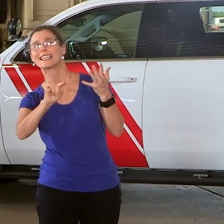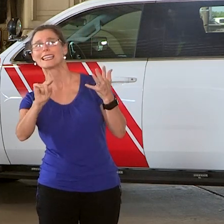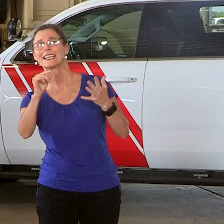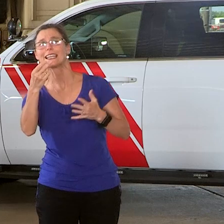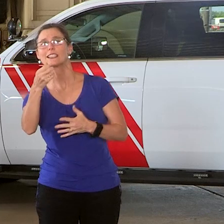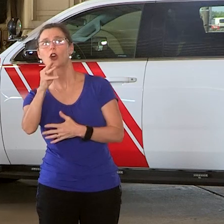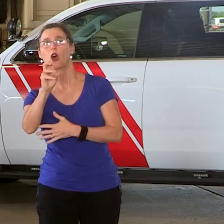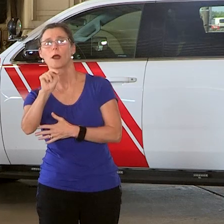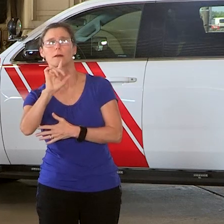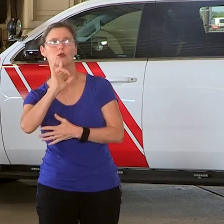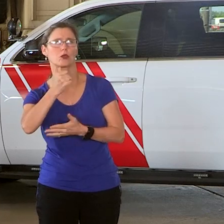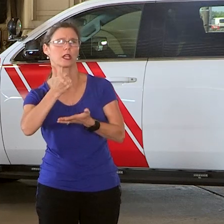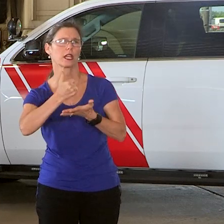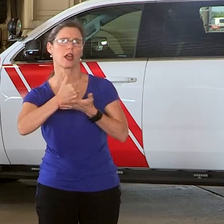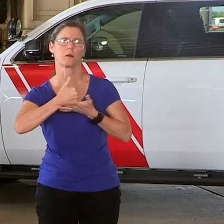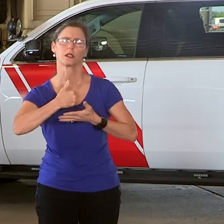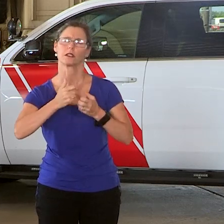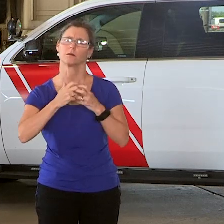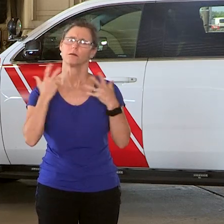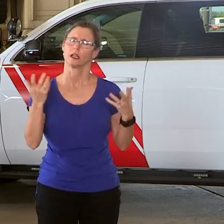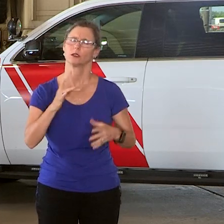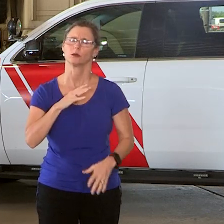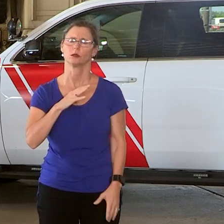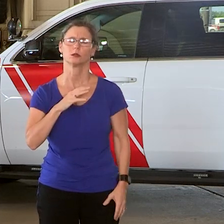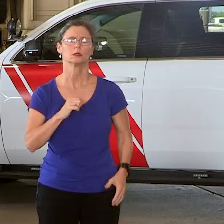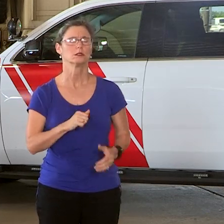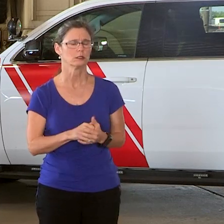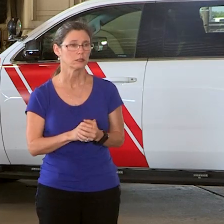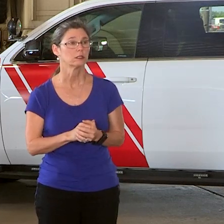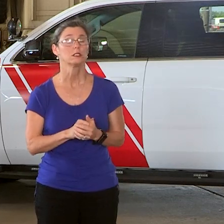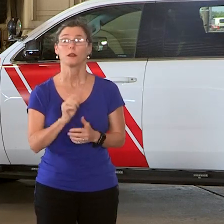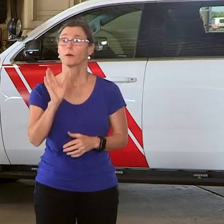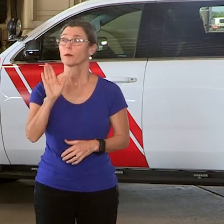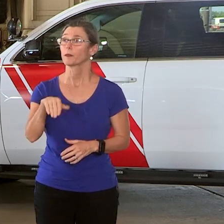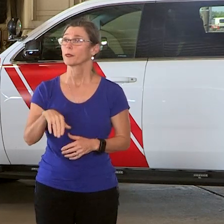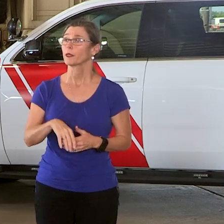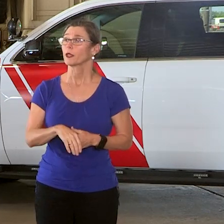valuable resource for all of us through this time. You know,